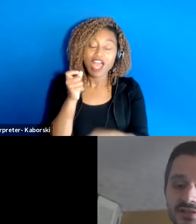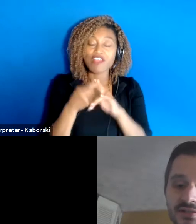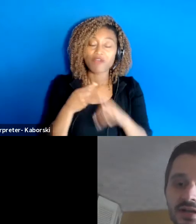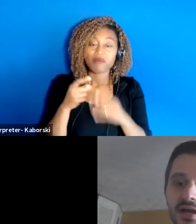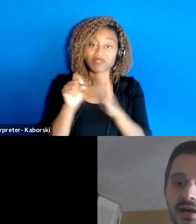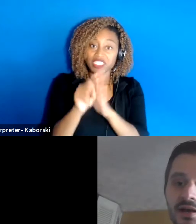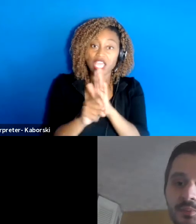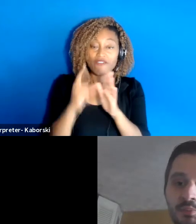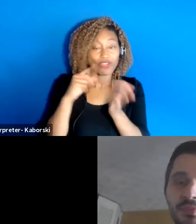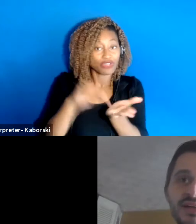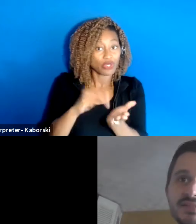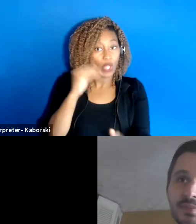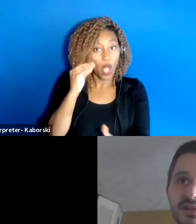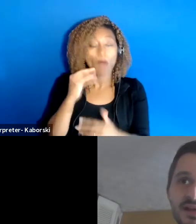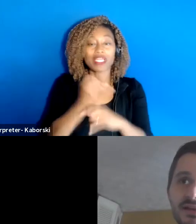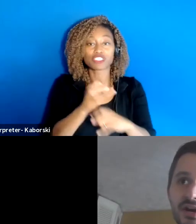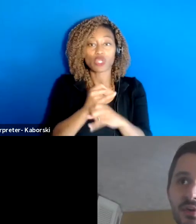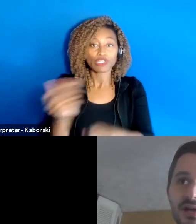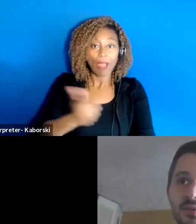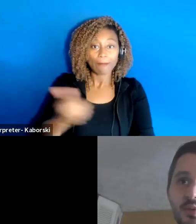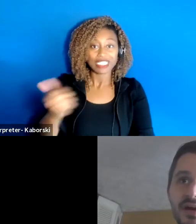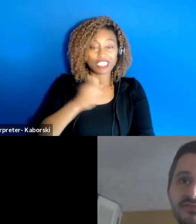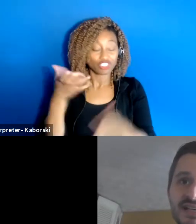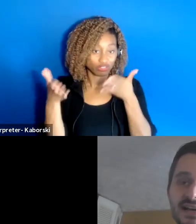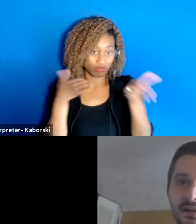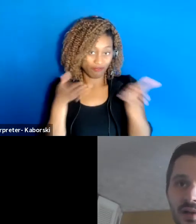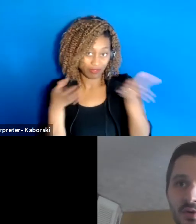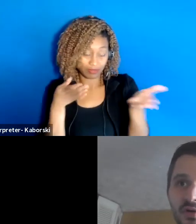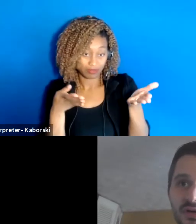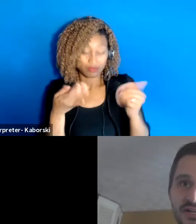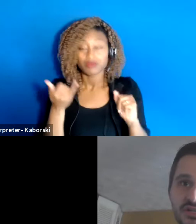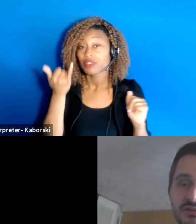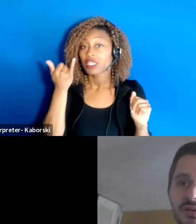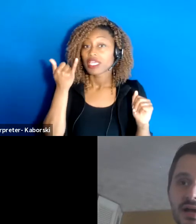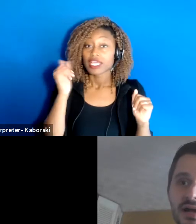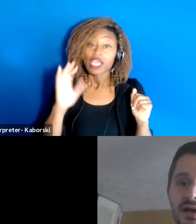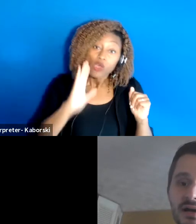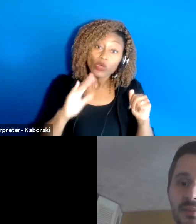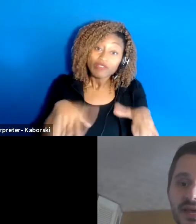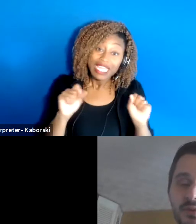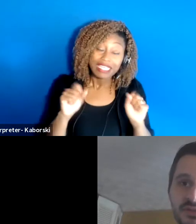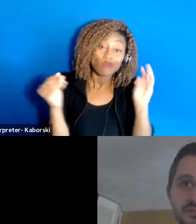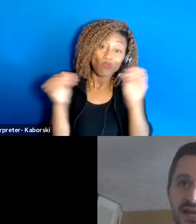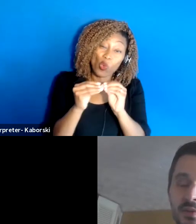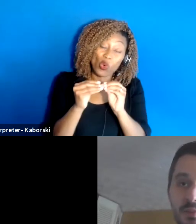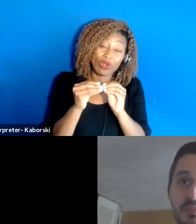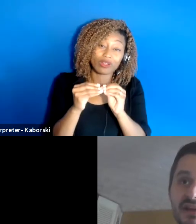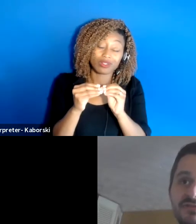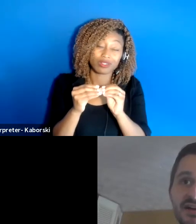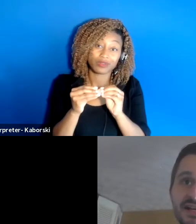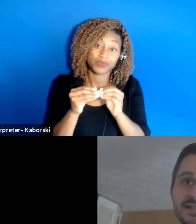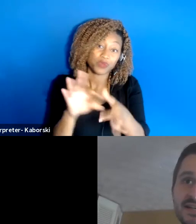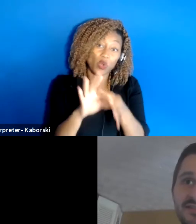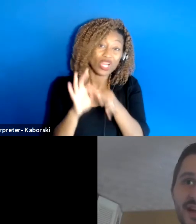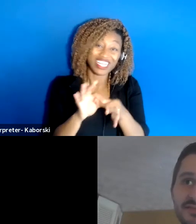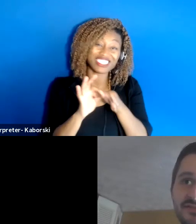transition services. That's something that, you know, it would have taken a lot more coordination. It made